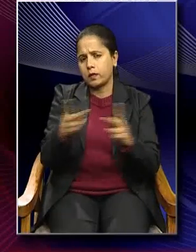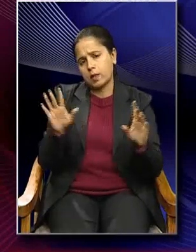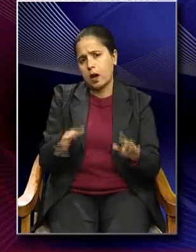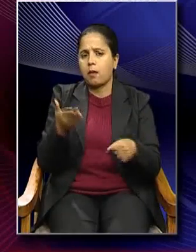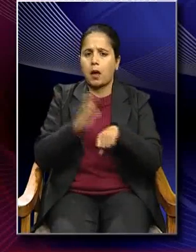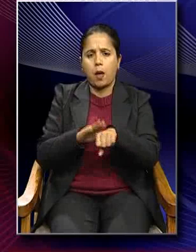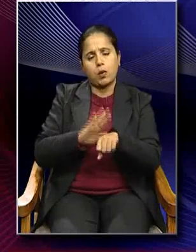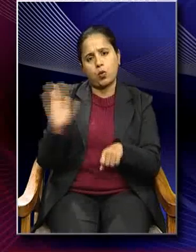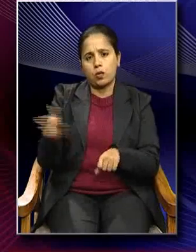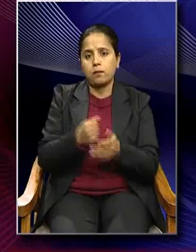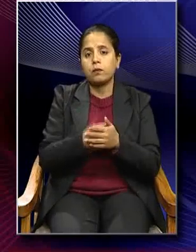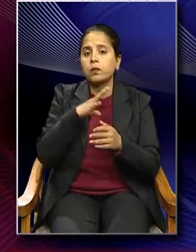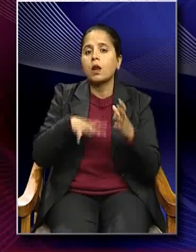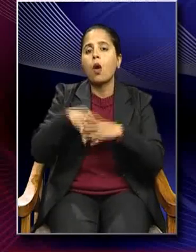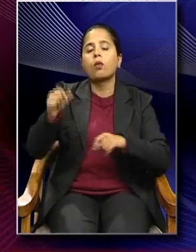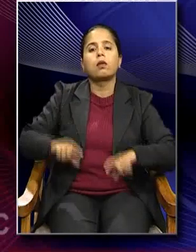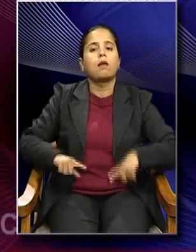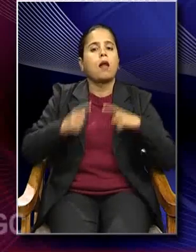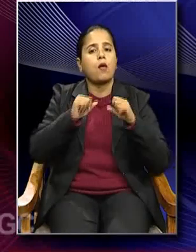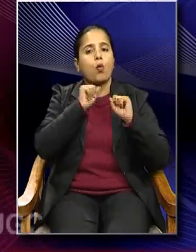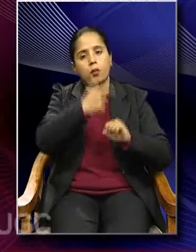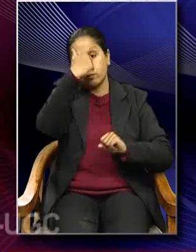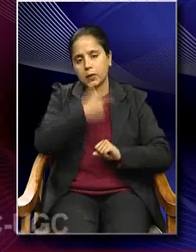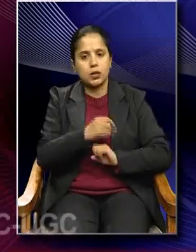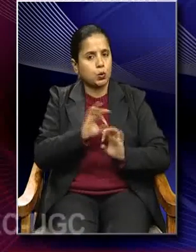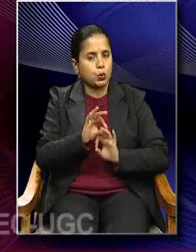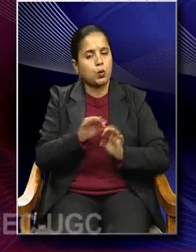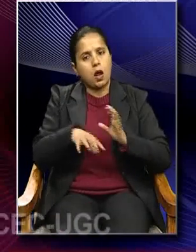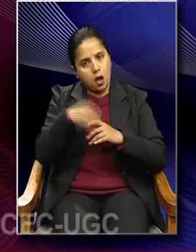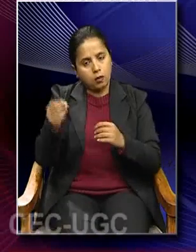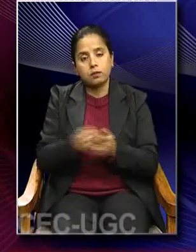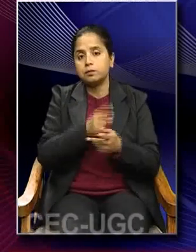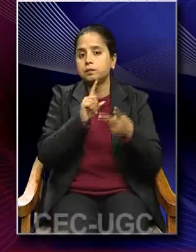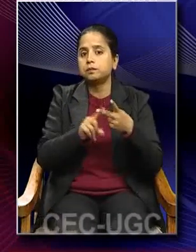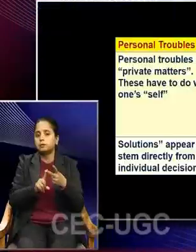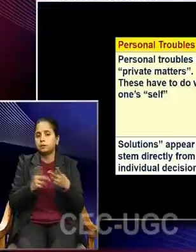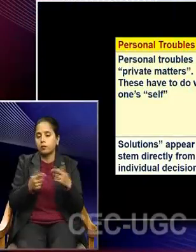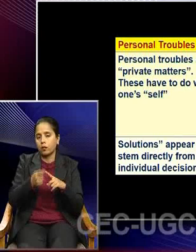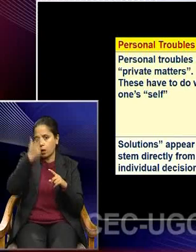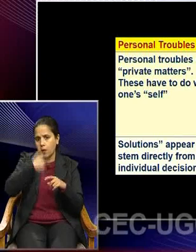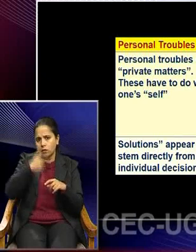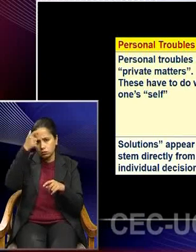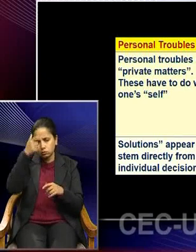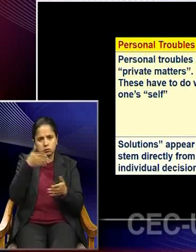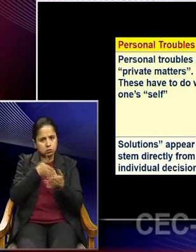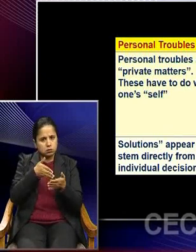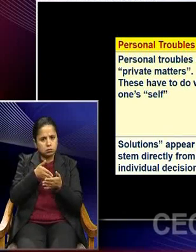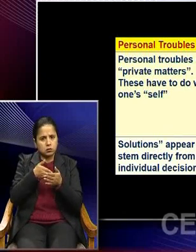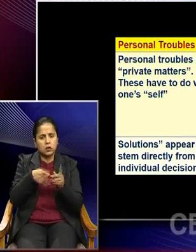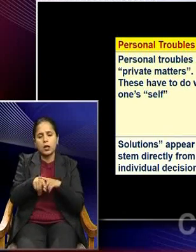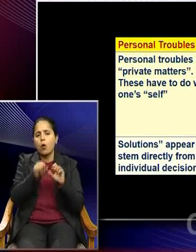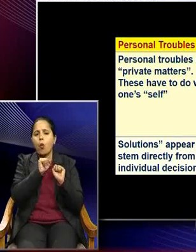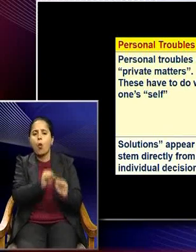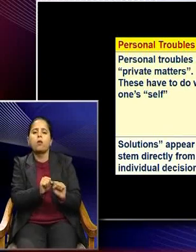kind of part of the outer life of an individual. Second, personal troubles are private